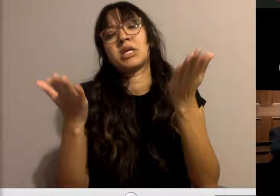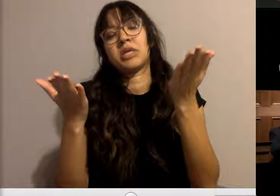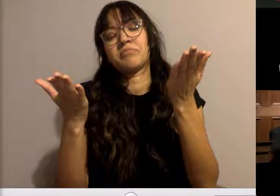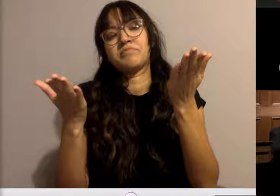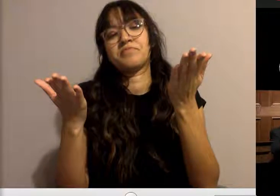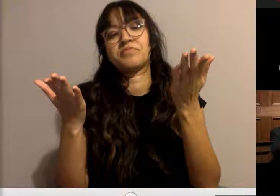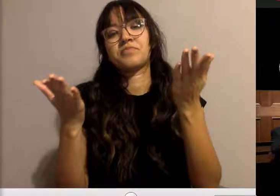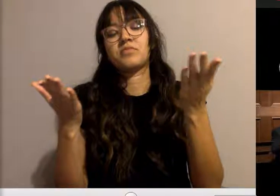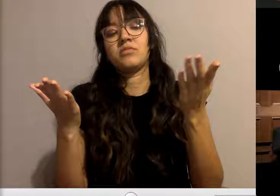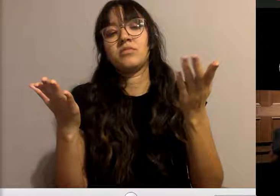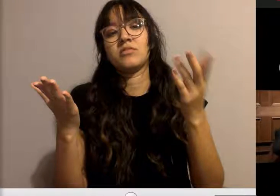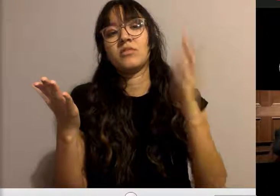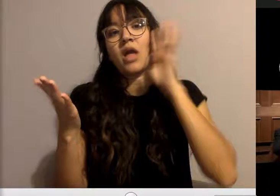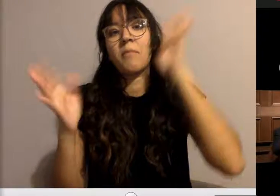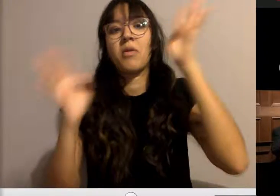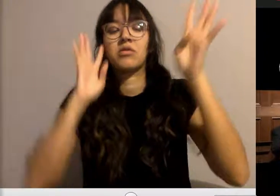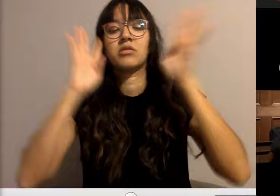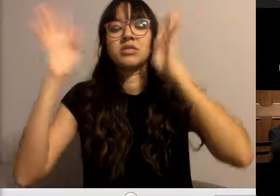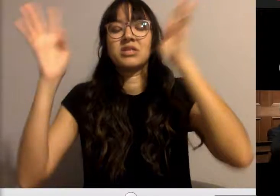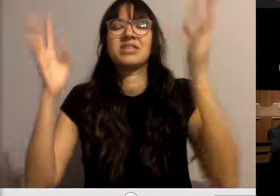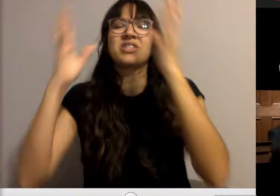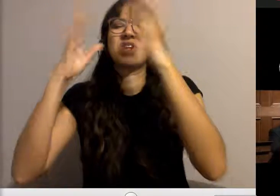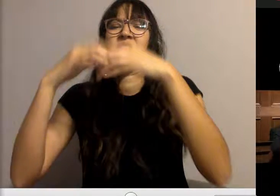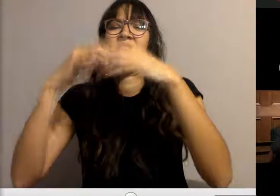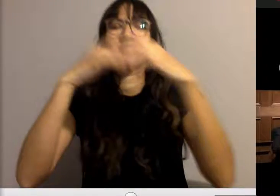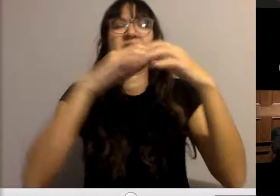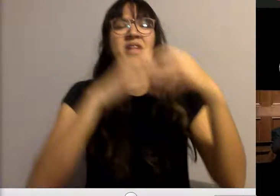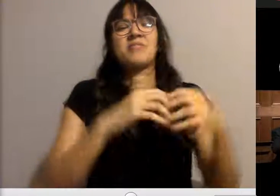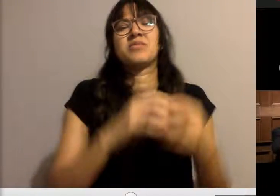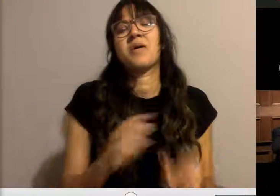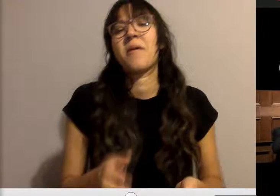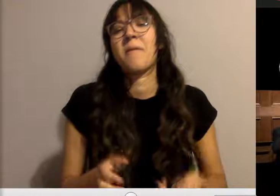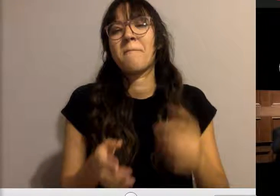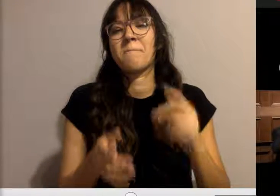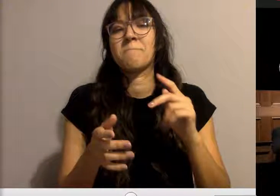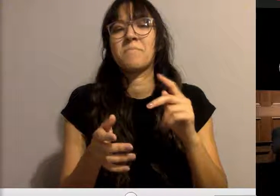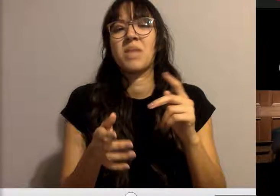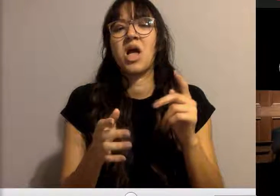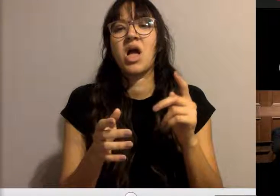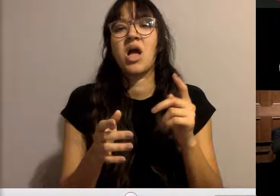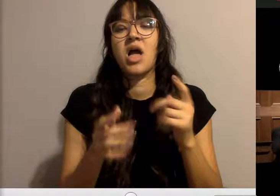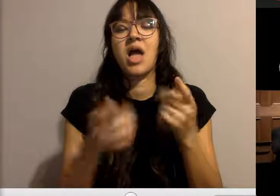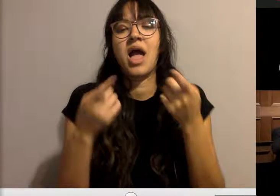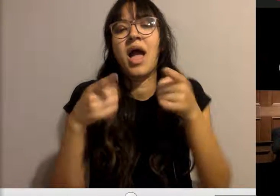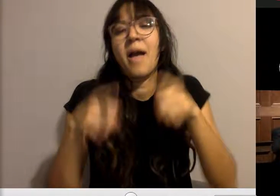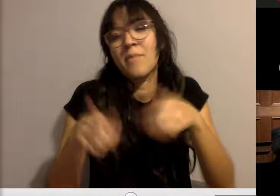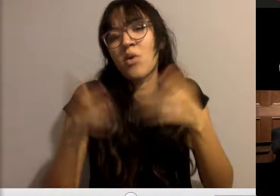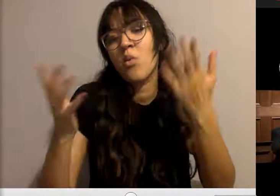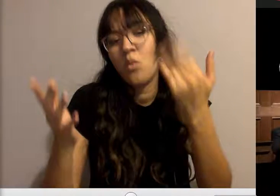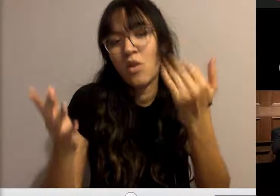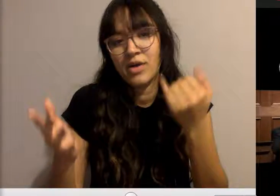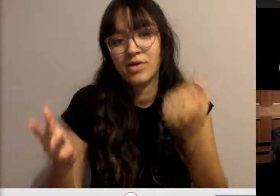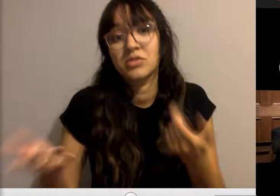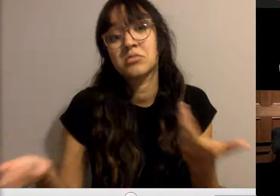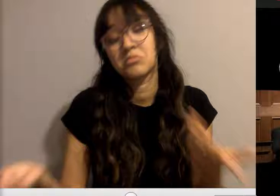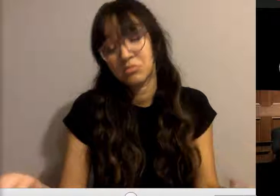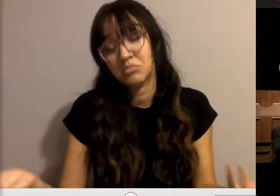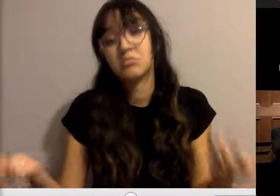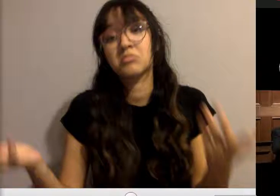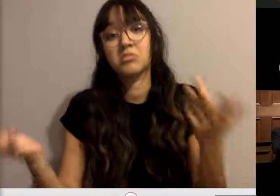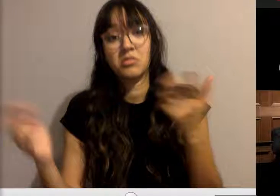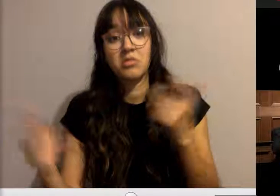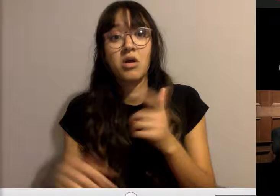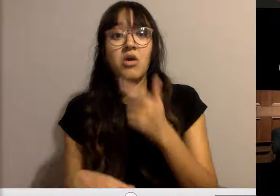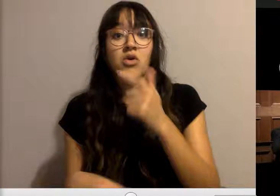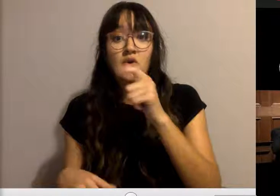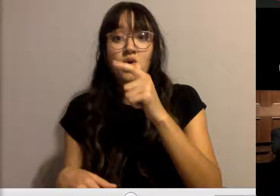caused the collapse, and then see if we can bring it all together. But I would start out by saying that this is a globalized society, as far as I